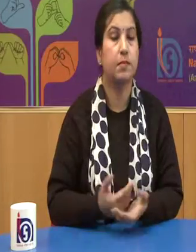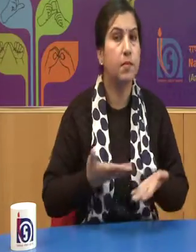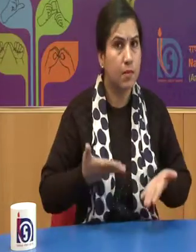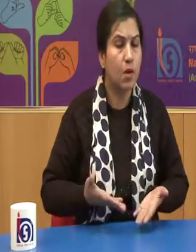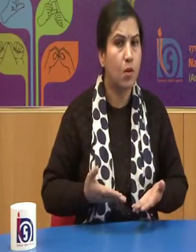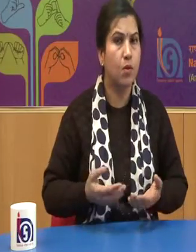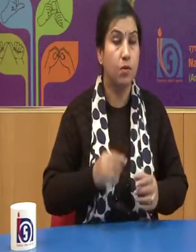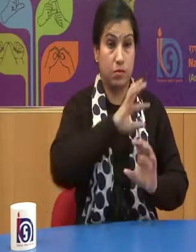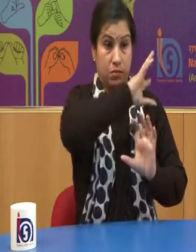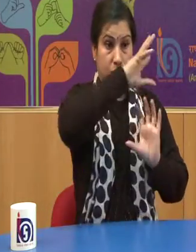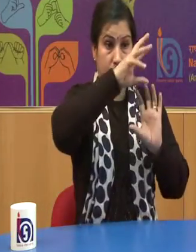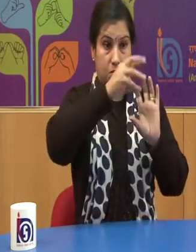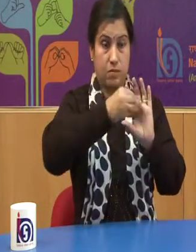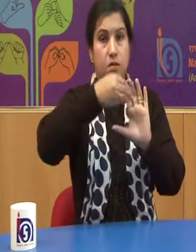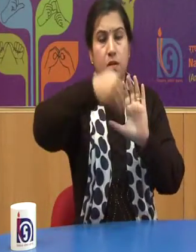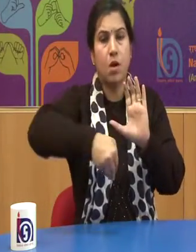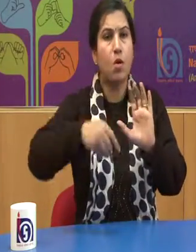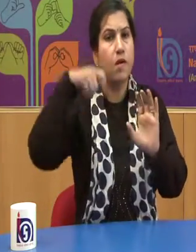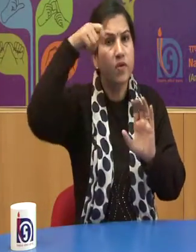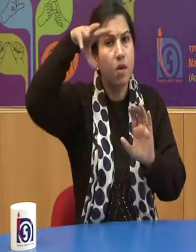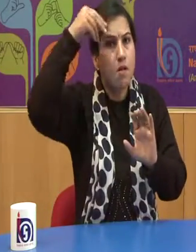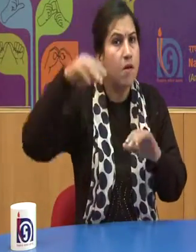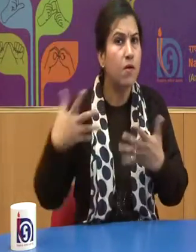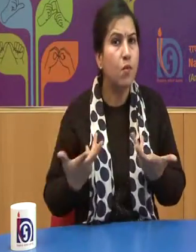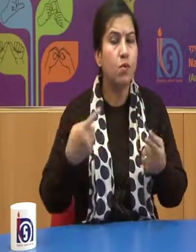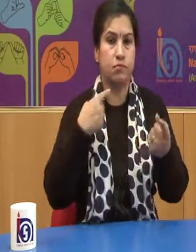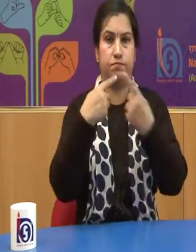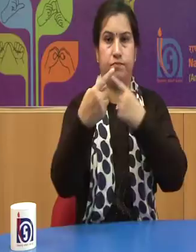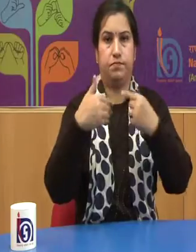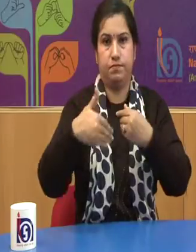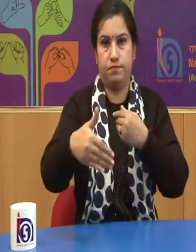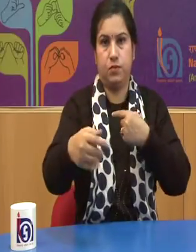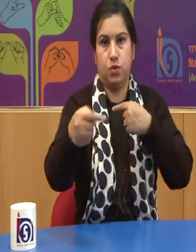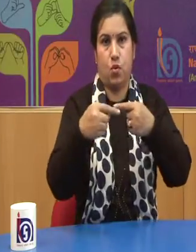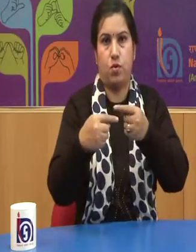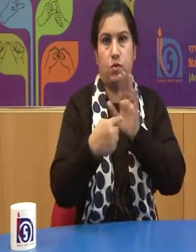Let us now quickly revise what we have learned in this lesson so far.